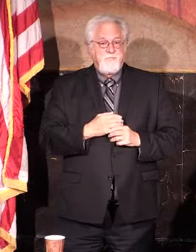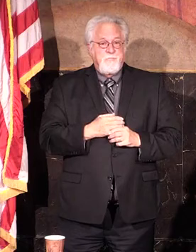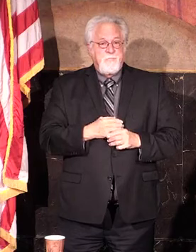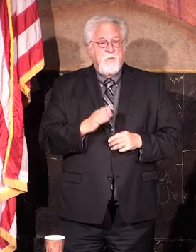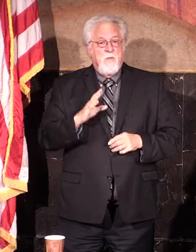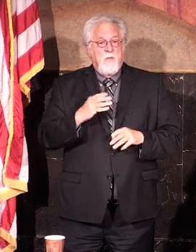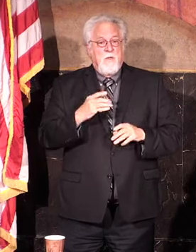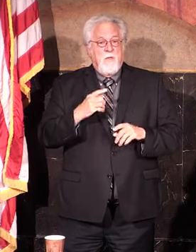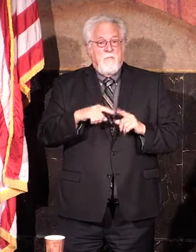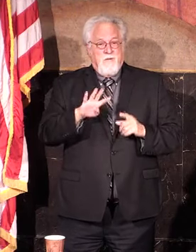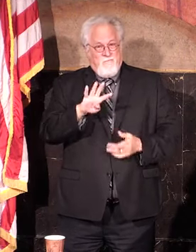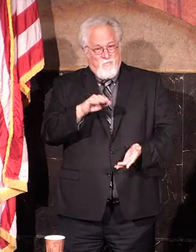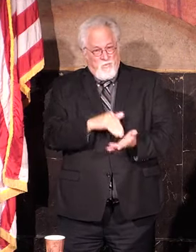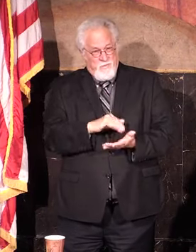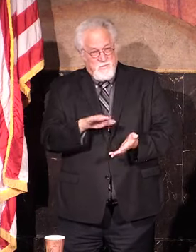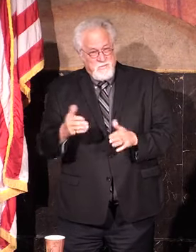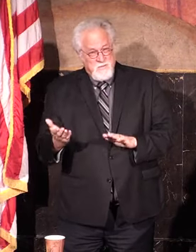The 4,000 deaths